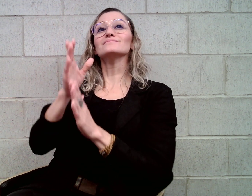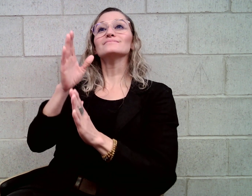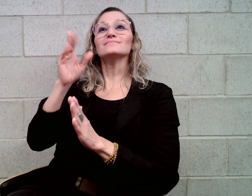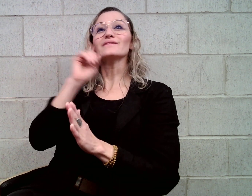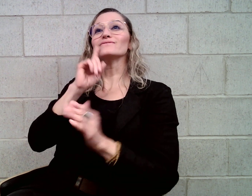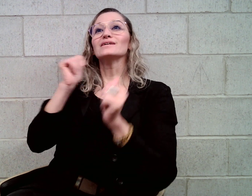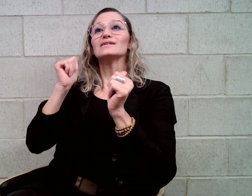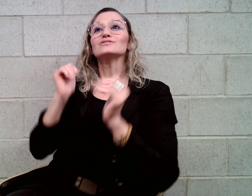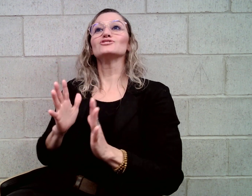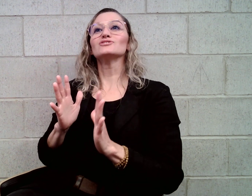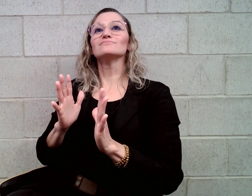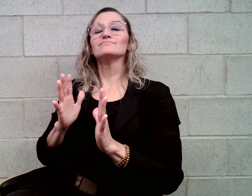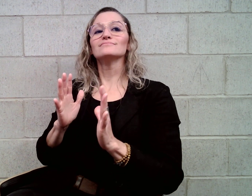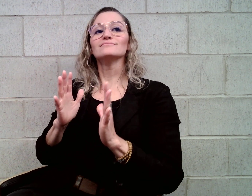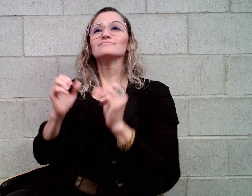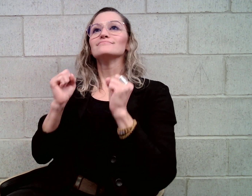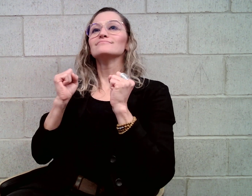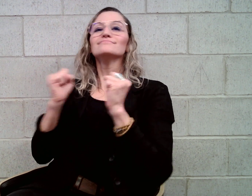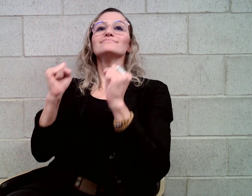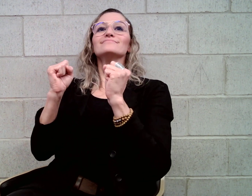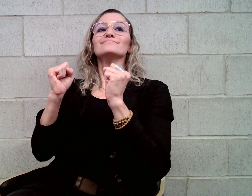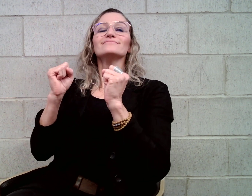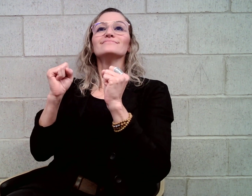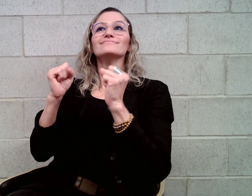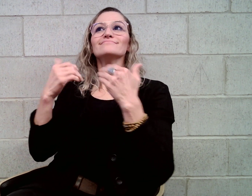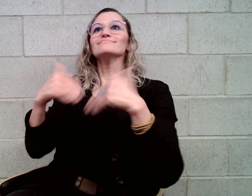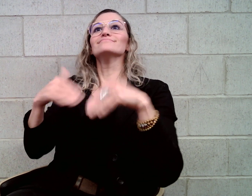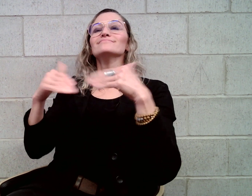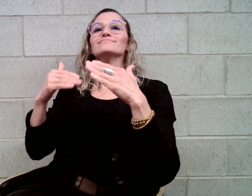dream to become a deaf actor,